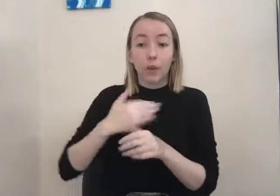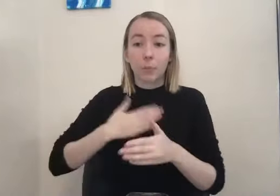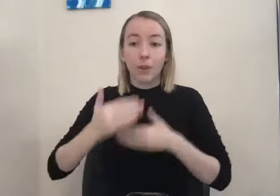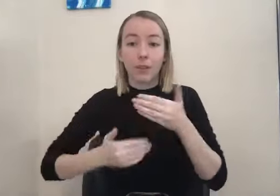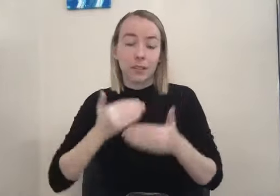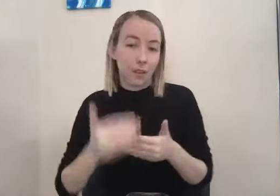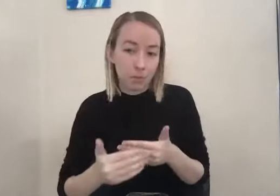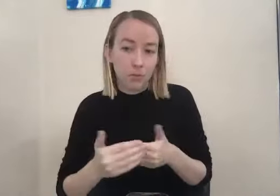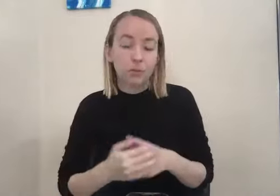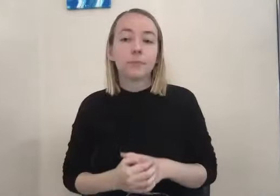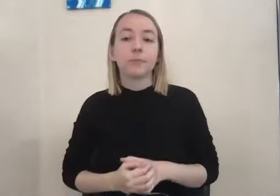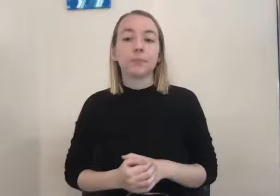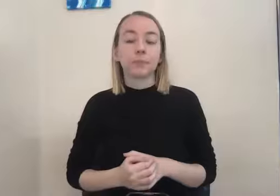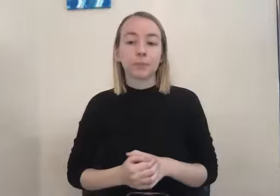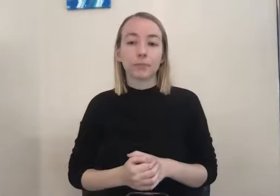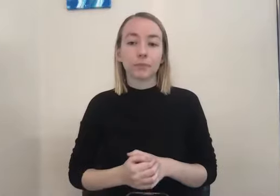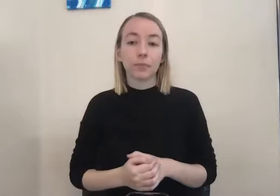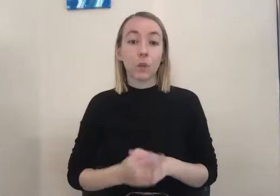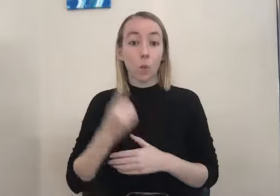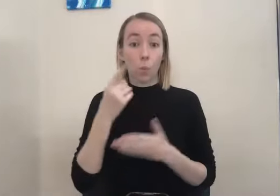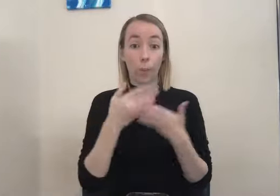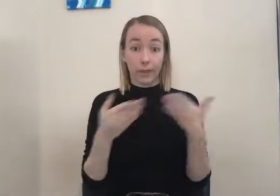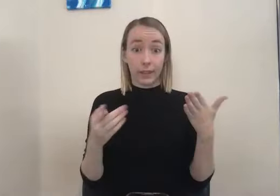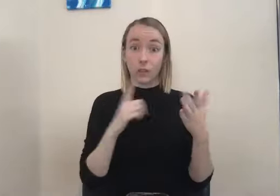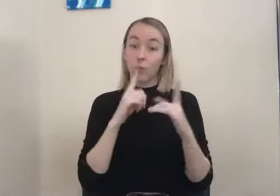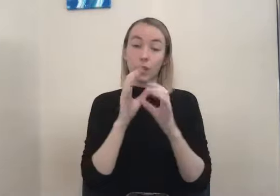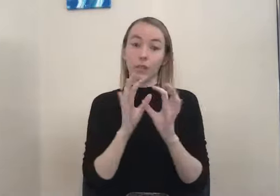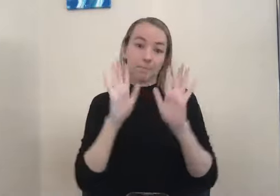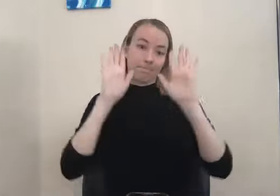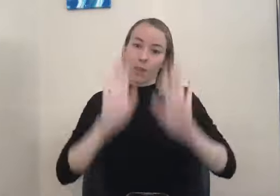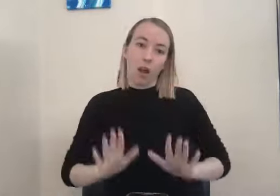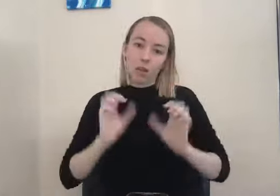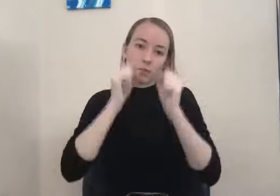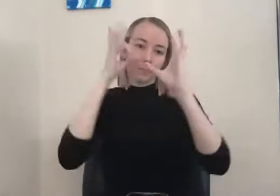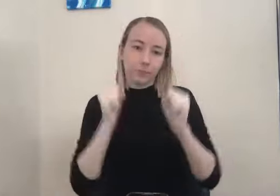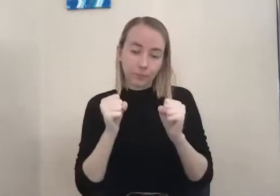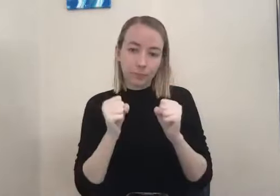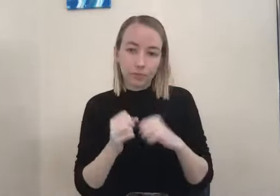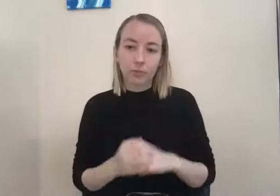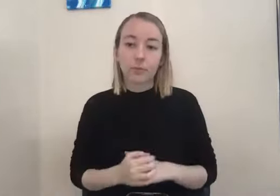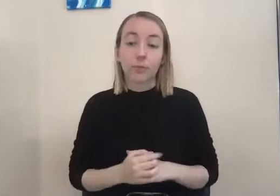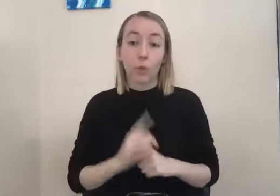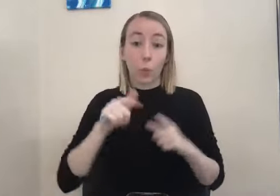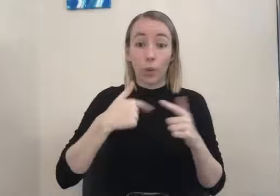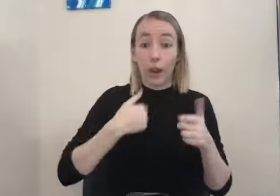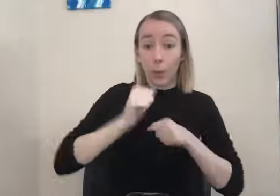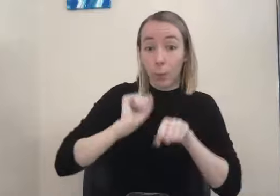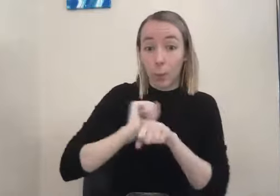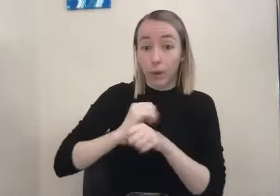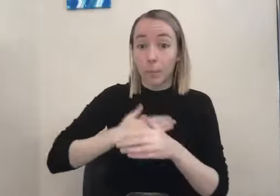in Al-Anon now and they'll say, how are you doing, Ray? And I think, well, I think the last time I saw you, I don't think I was really that nice to you, and I think I said